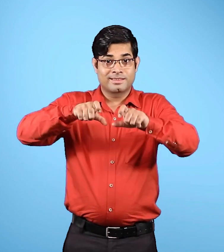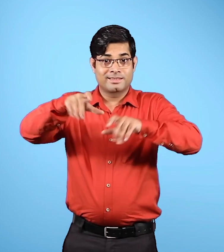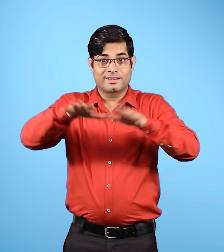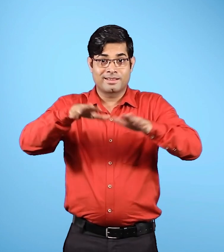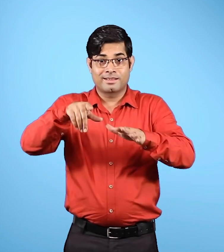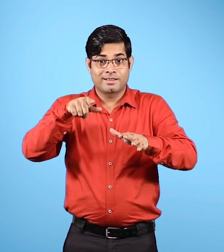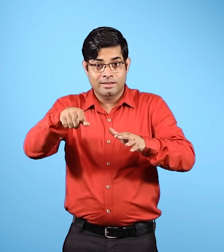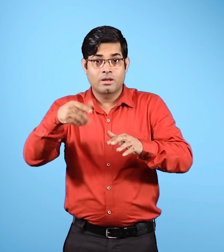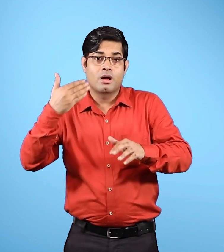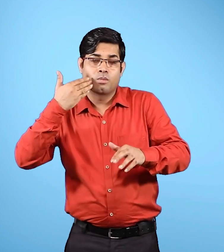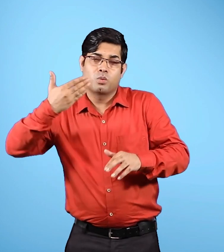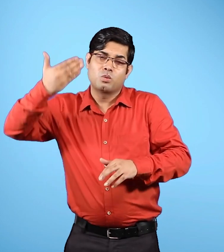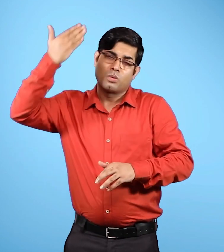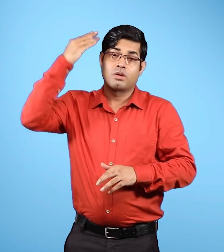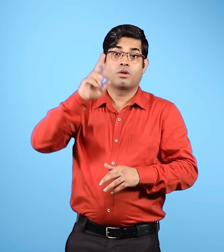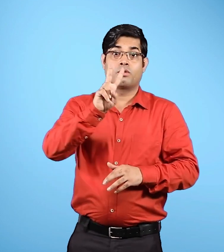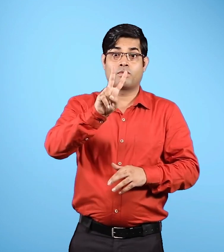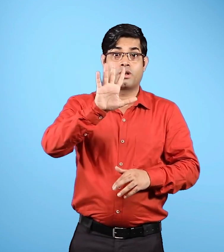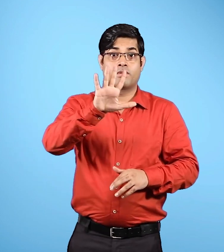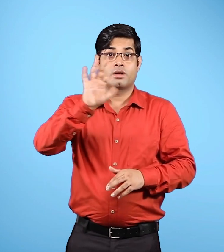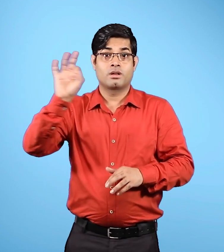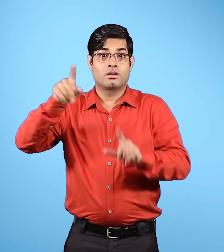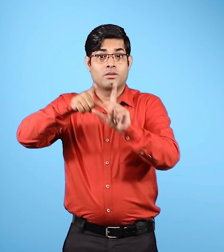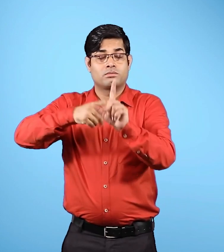Cities about 2,500 years ago.